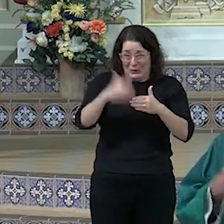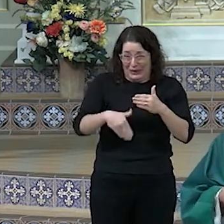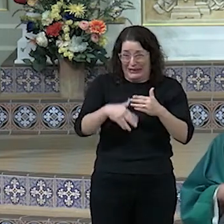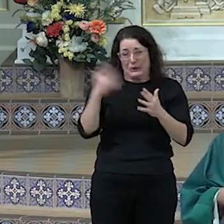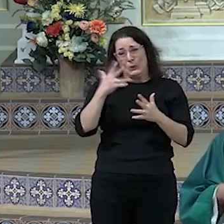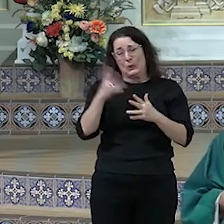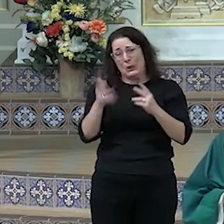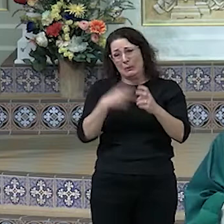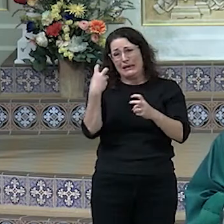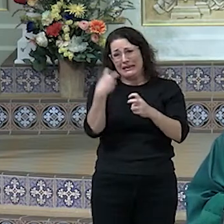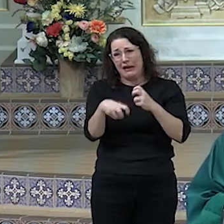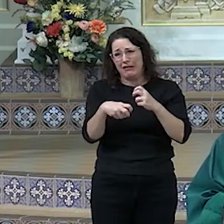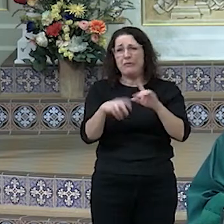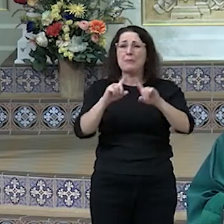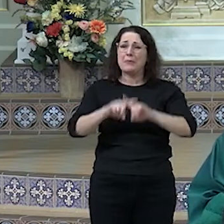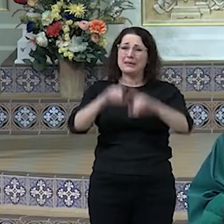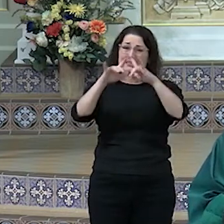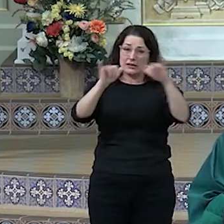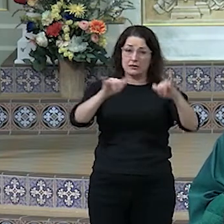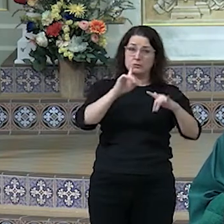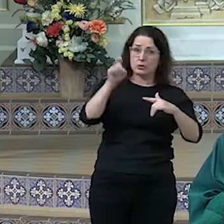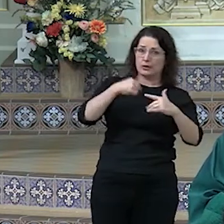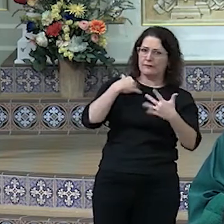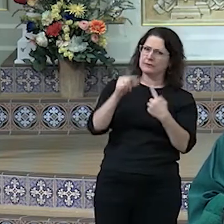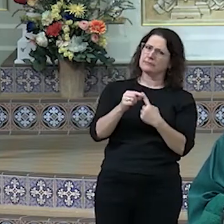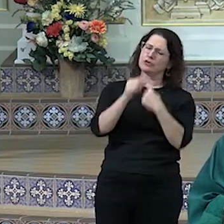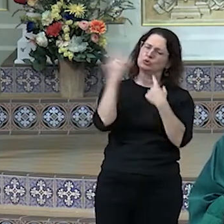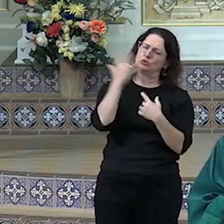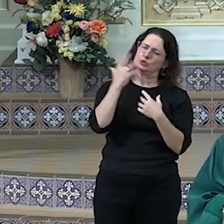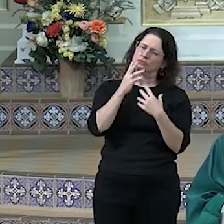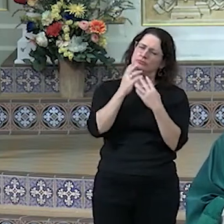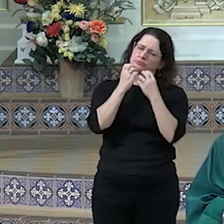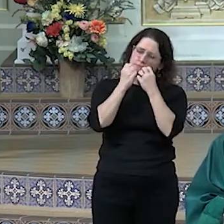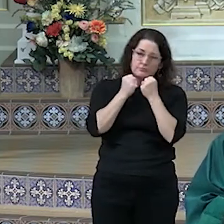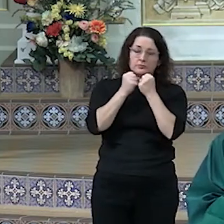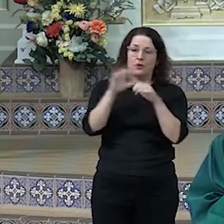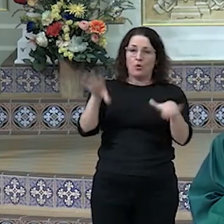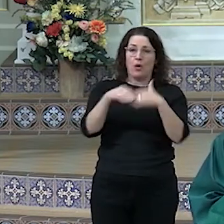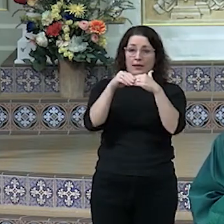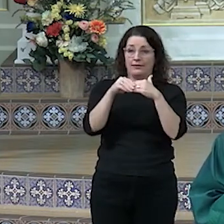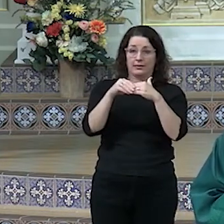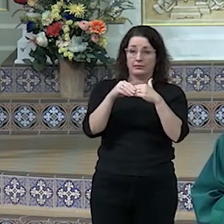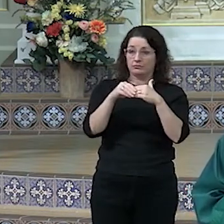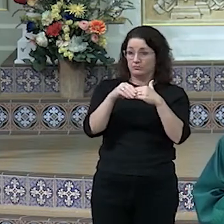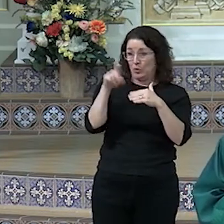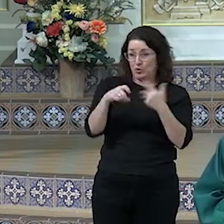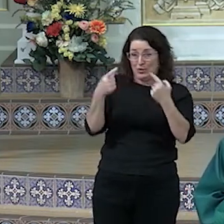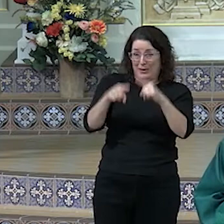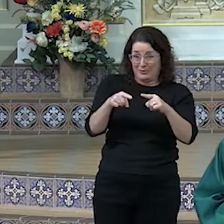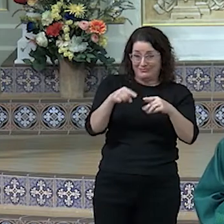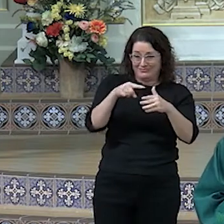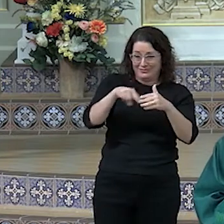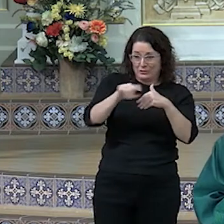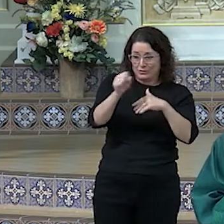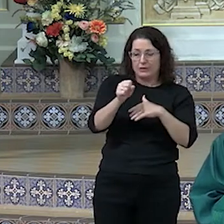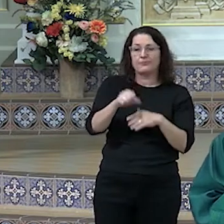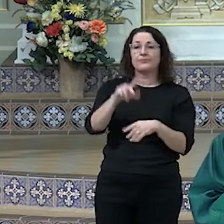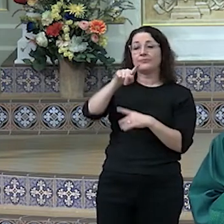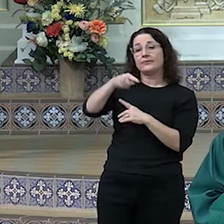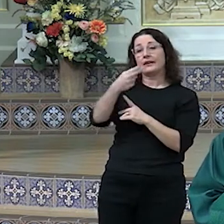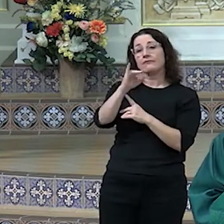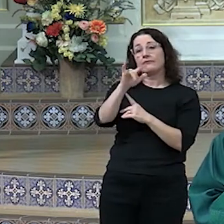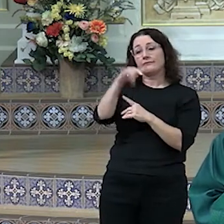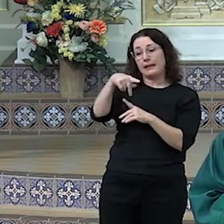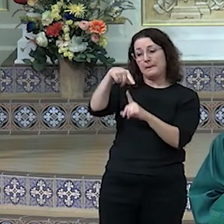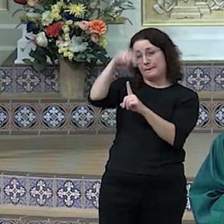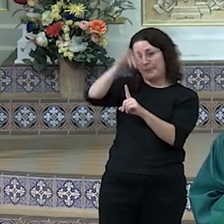wedding that is to take place here at Sacred Heart. Philip and Elise. Philip, you may recall, was one of our young